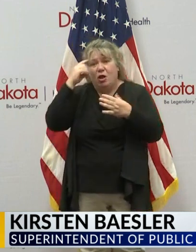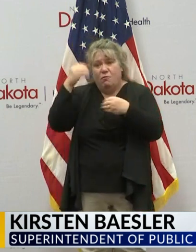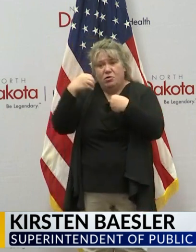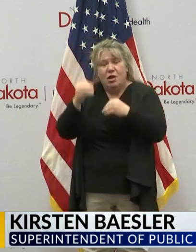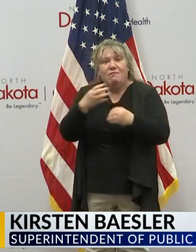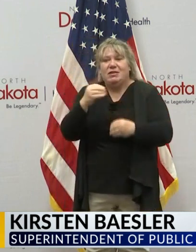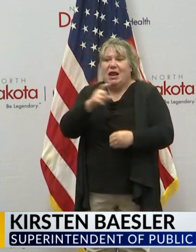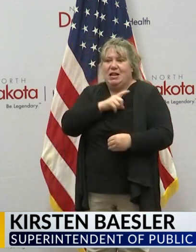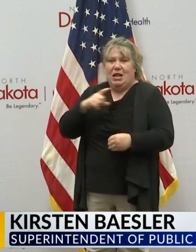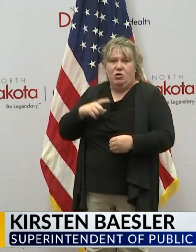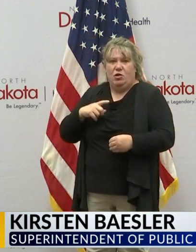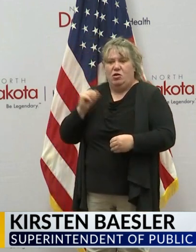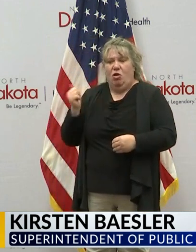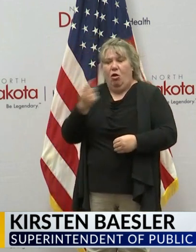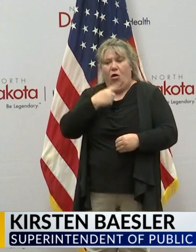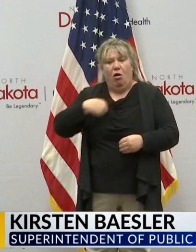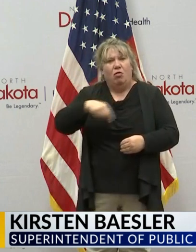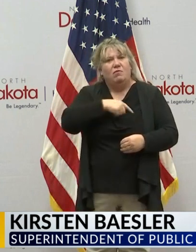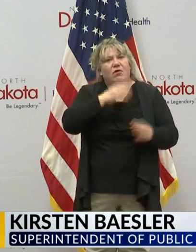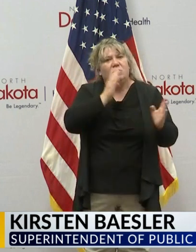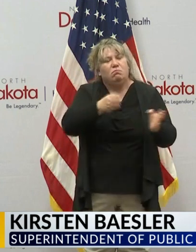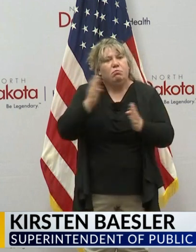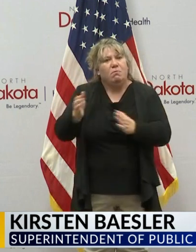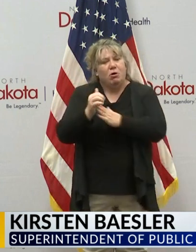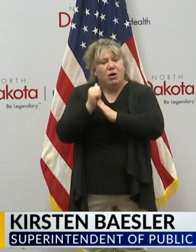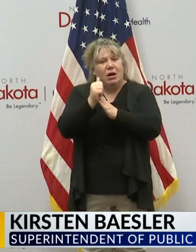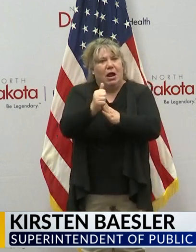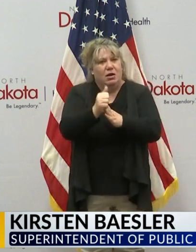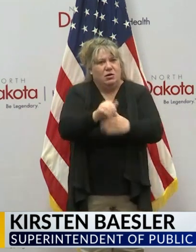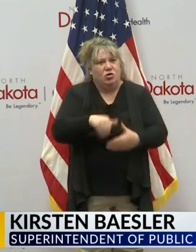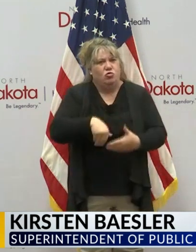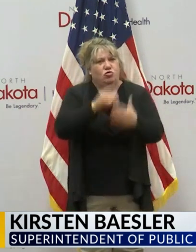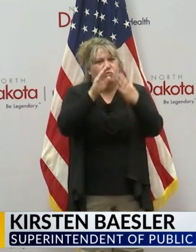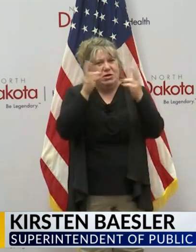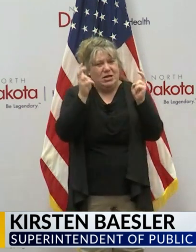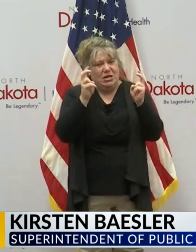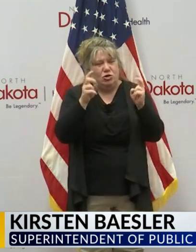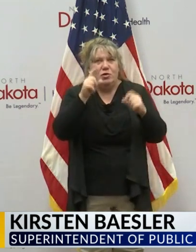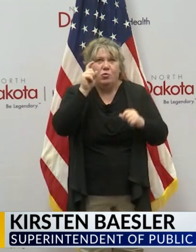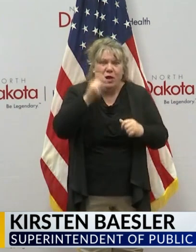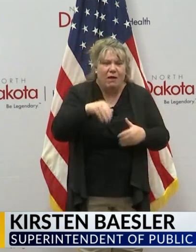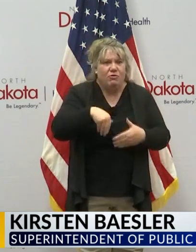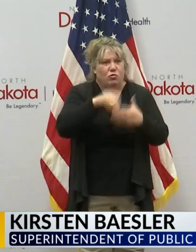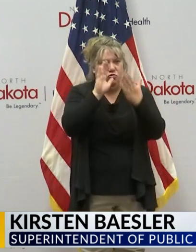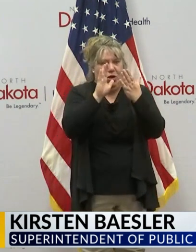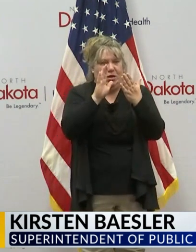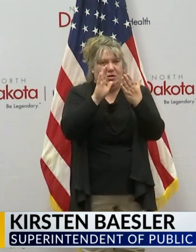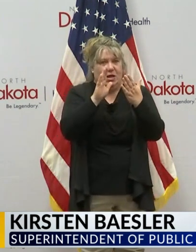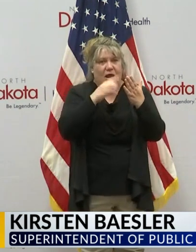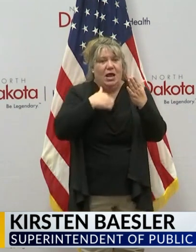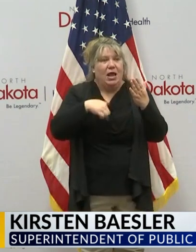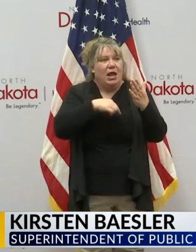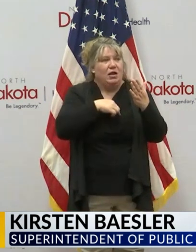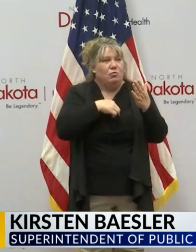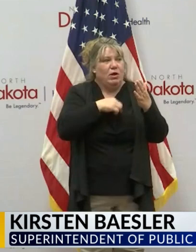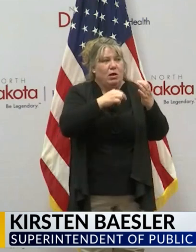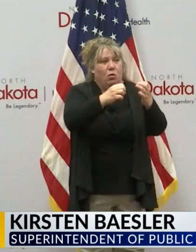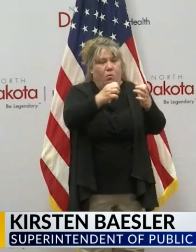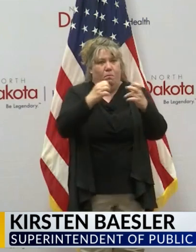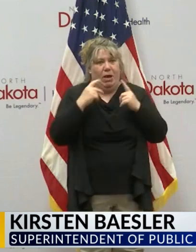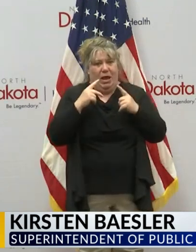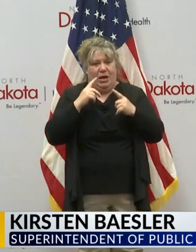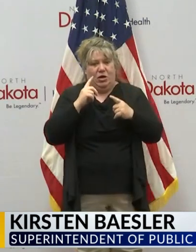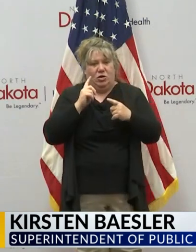legislators as we prepare guidance to address the issues that must be addressed as we return to in-place learning